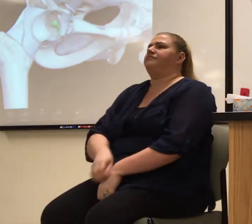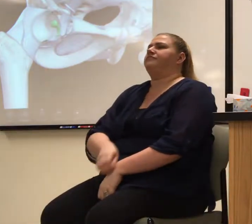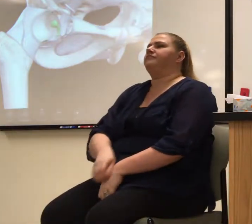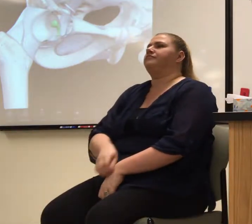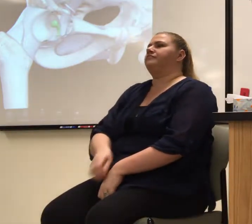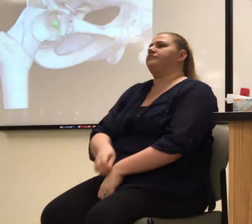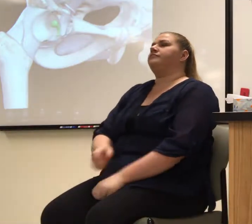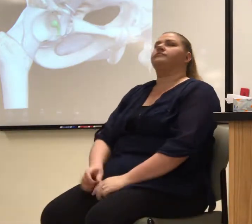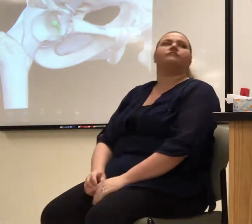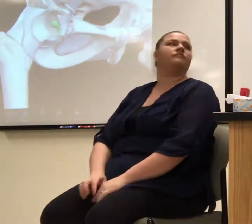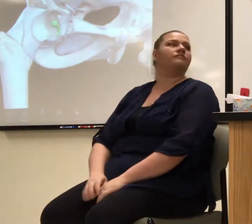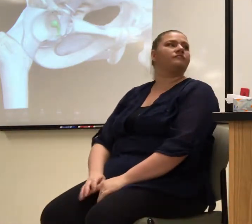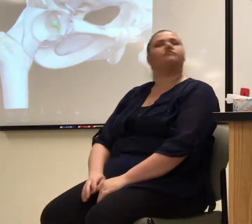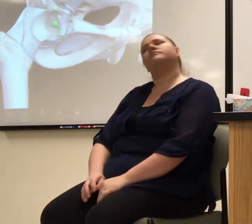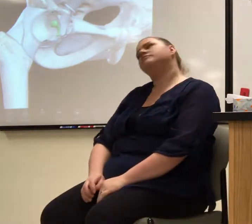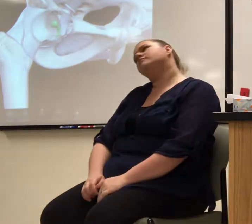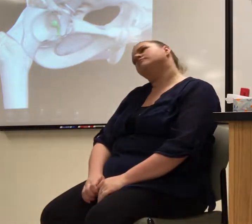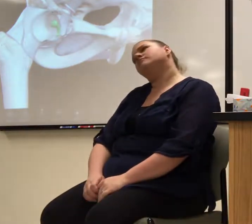So know those